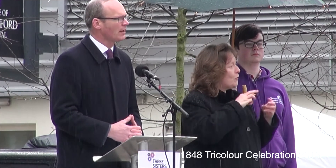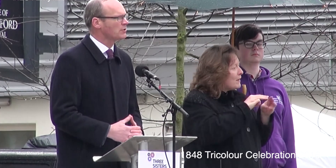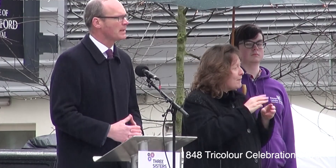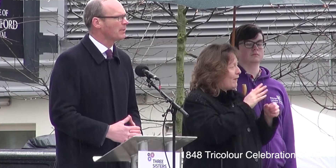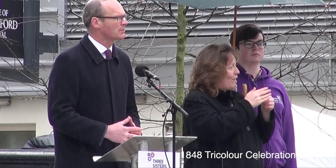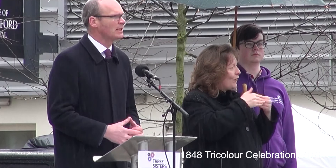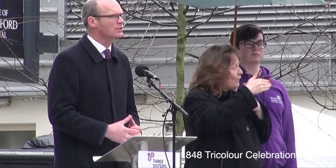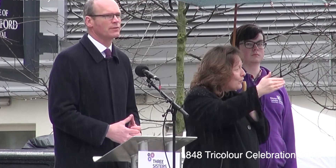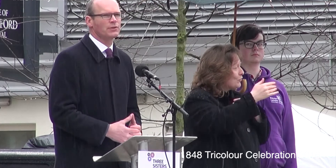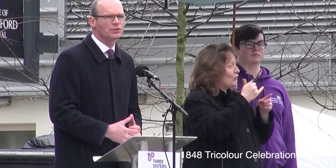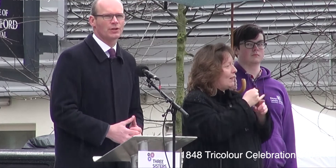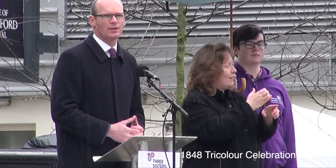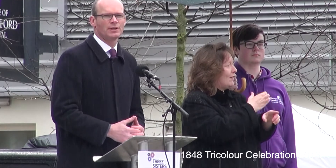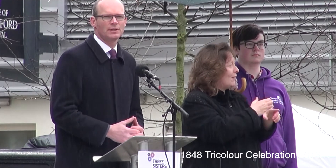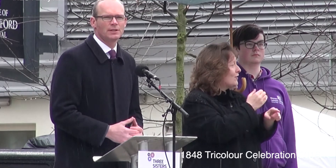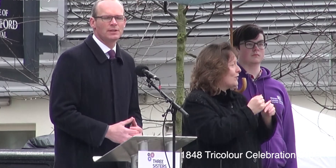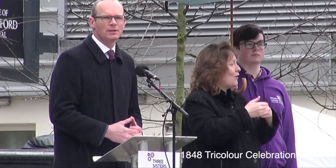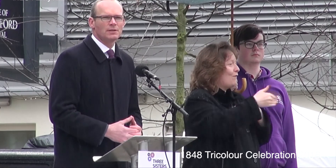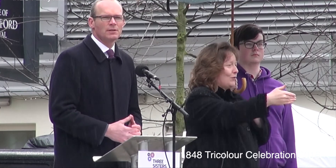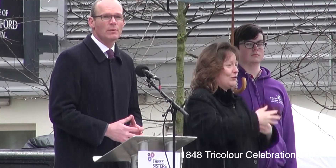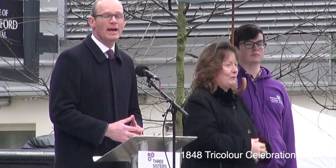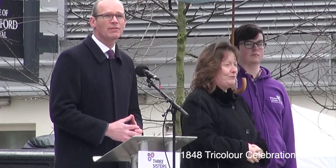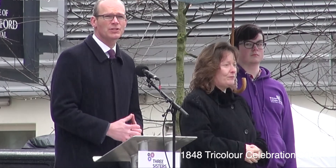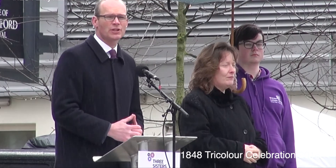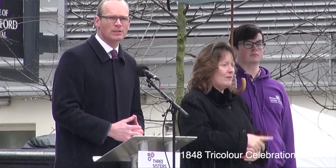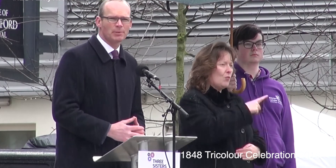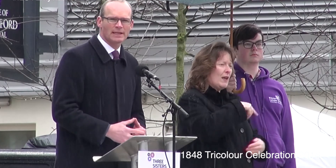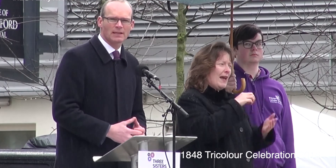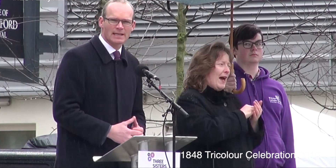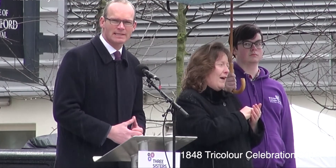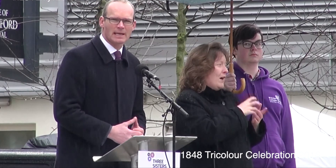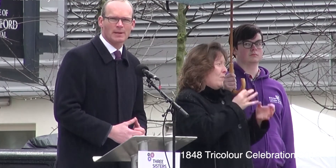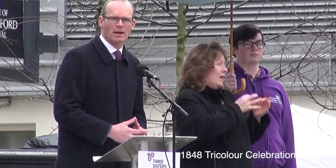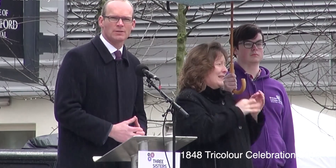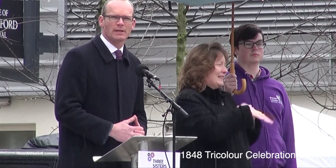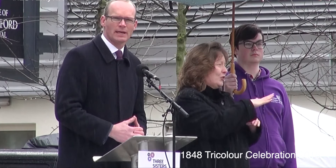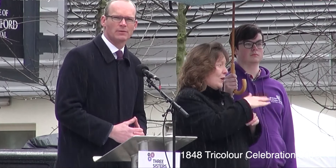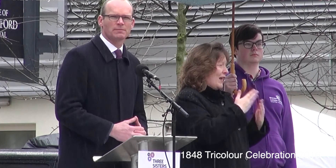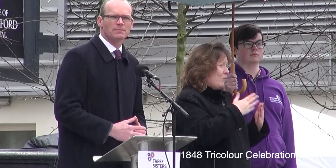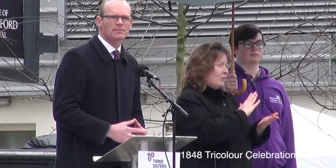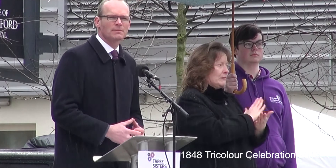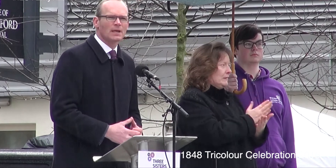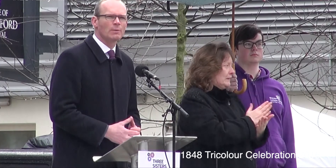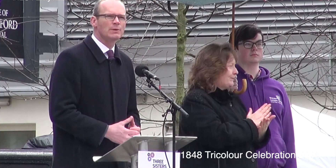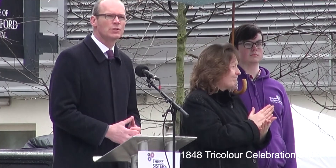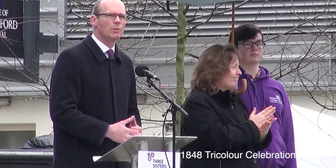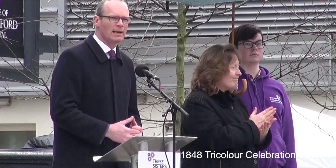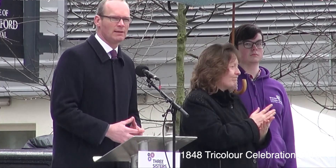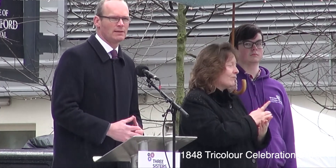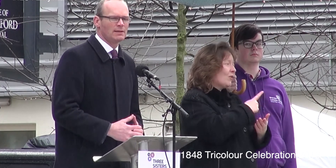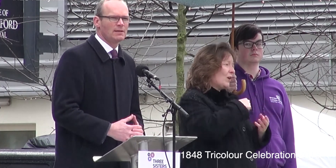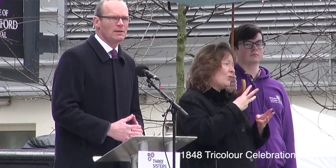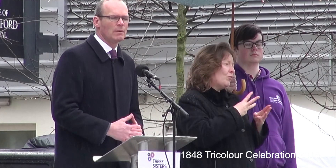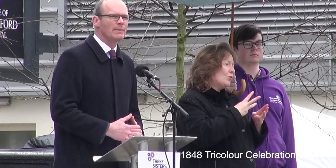for Irish people as we look to the future. We have an uncertain political landscape in Ireland right now, and we would do